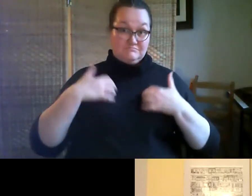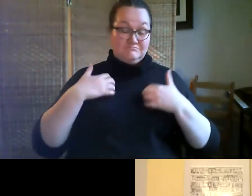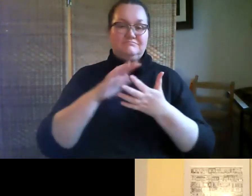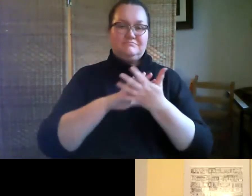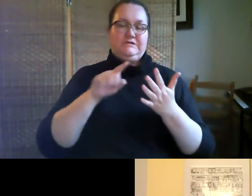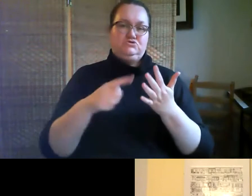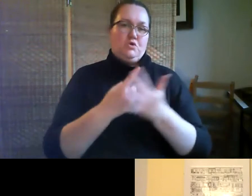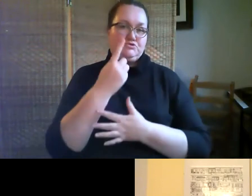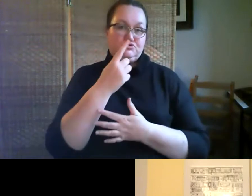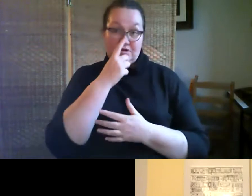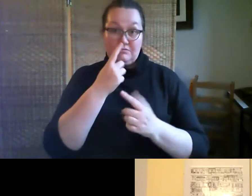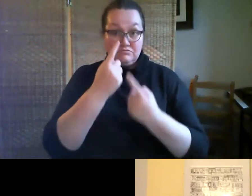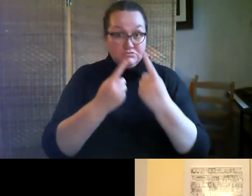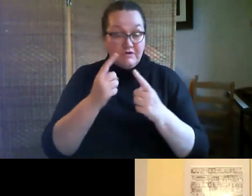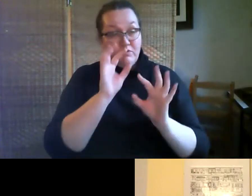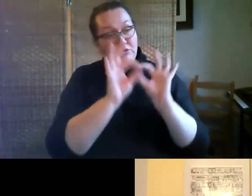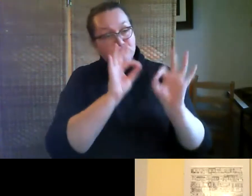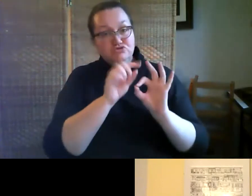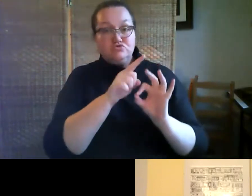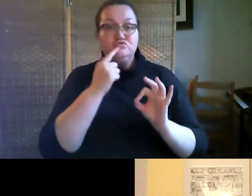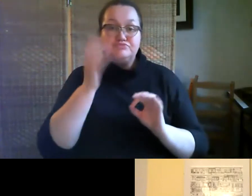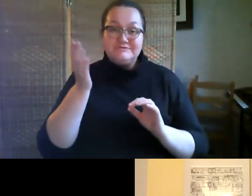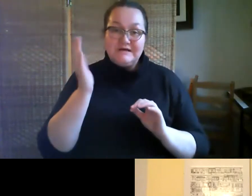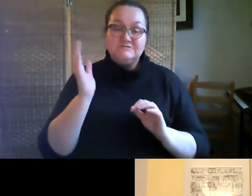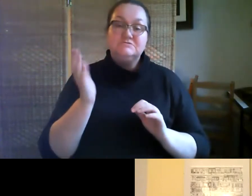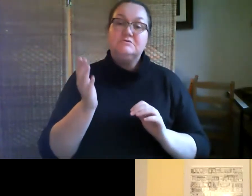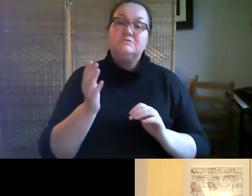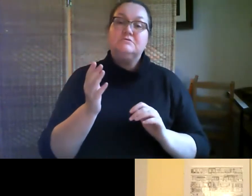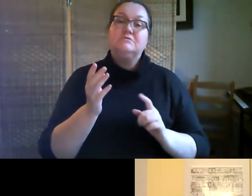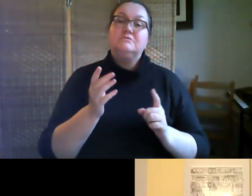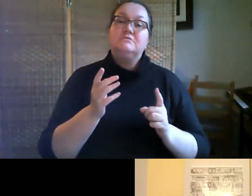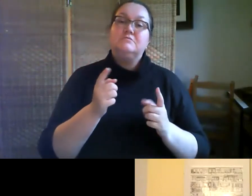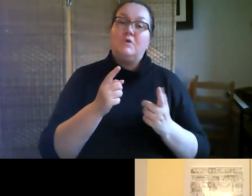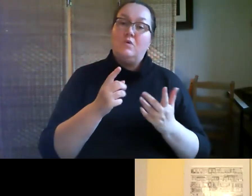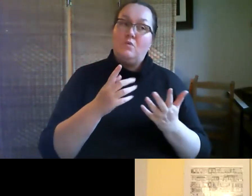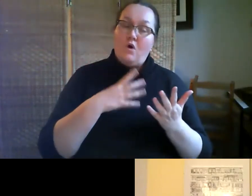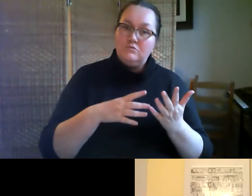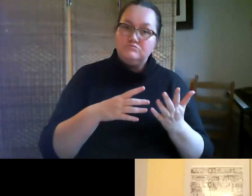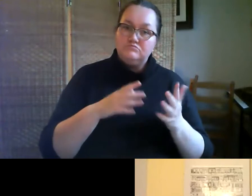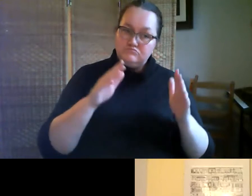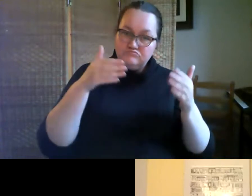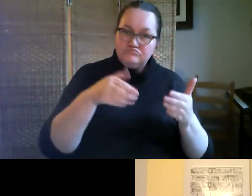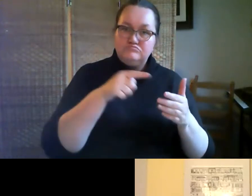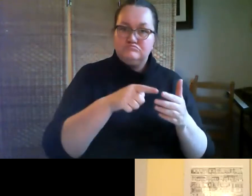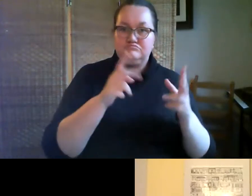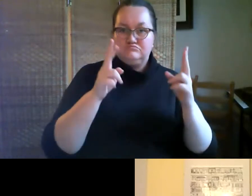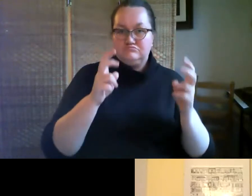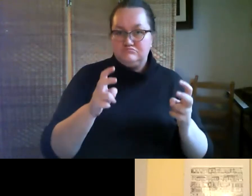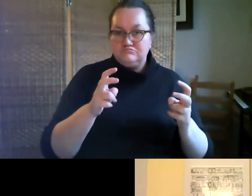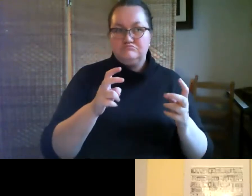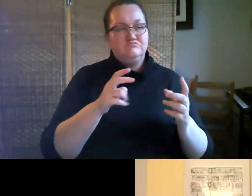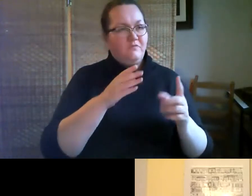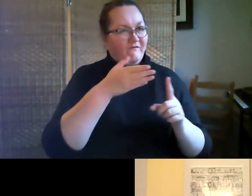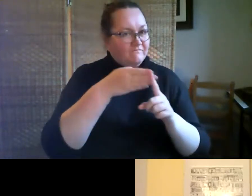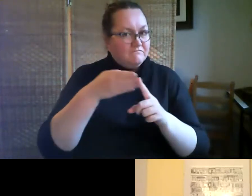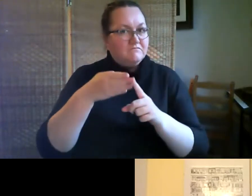presenters particular questions if you like, or we want to sort of keep the focus on getting everyone to discuss the sort of knowledge